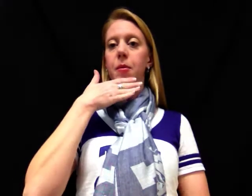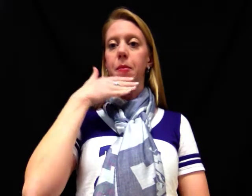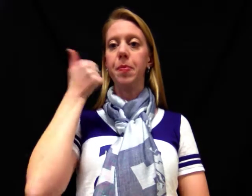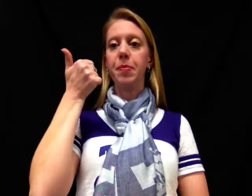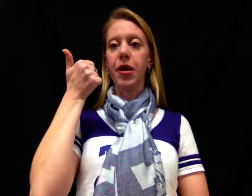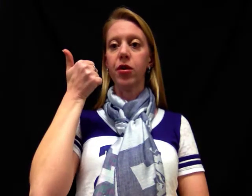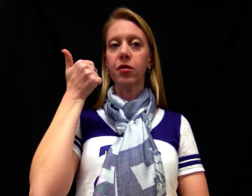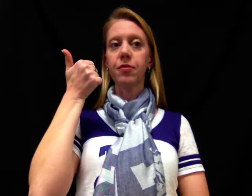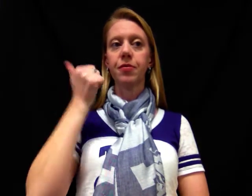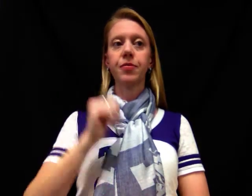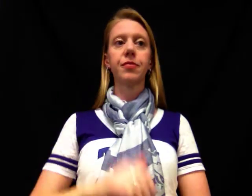better,